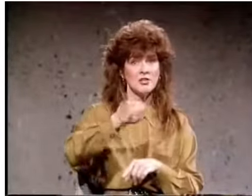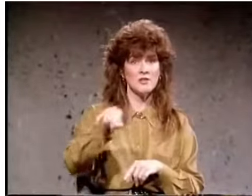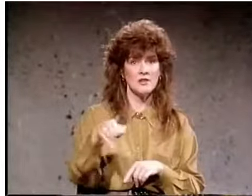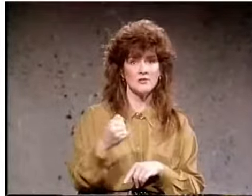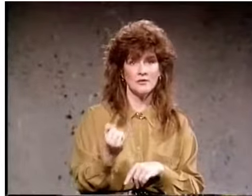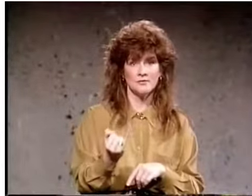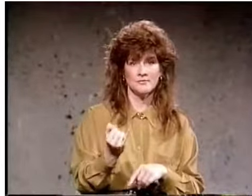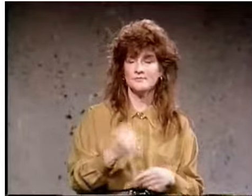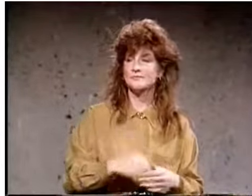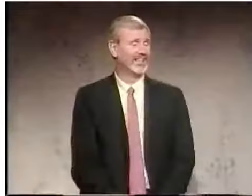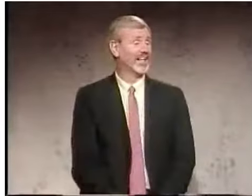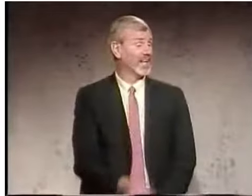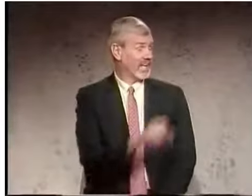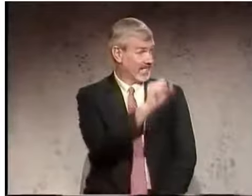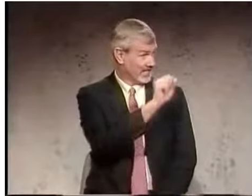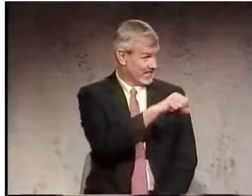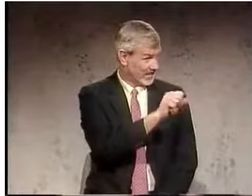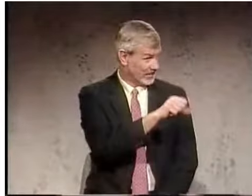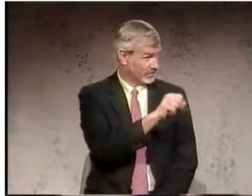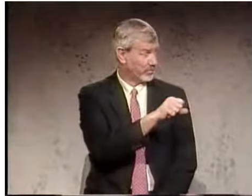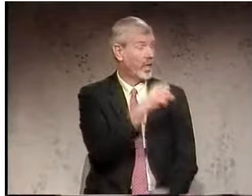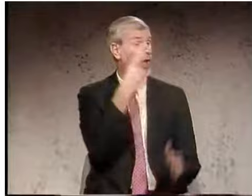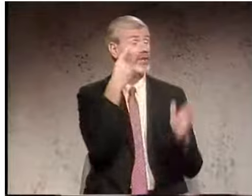Classifiers are used to show information.